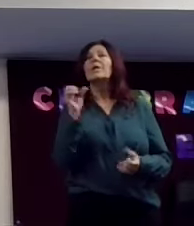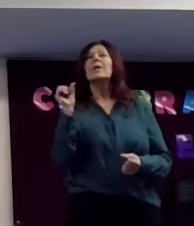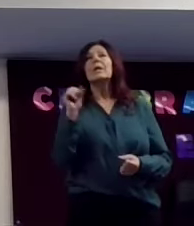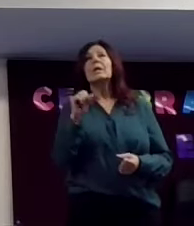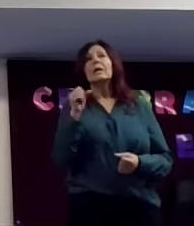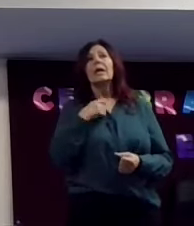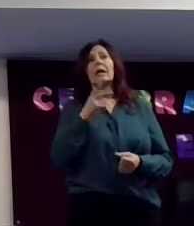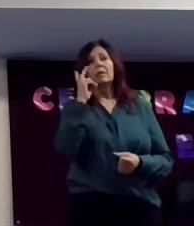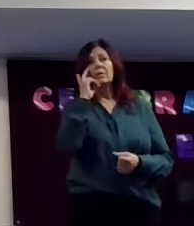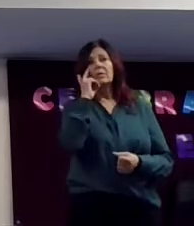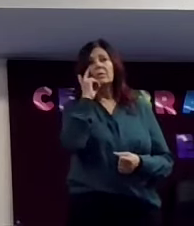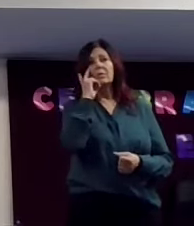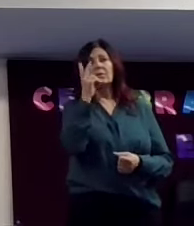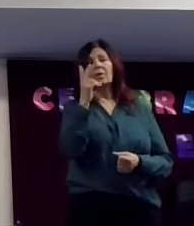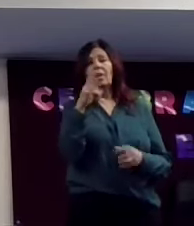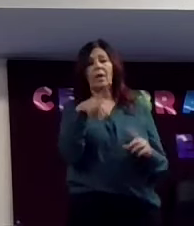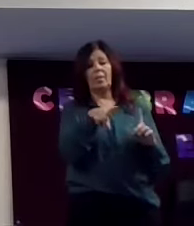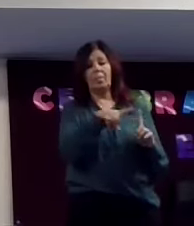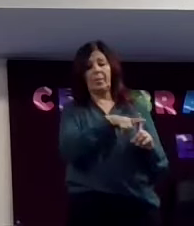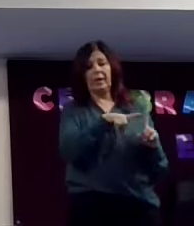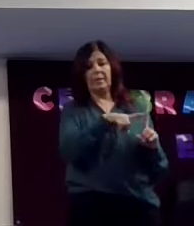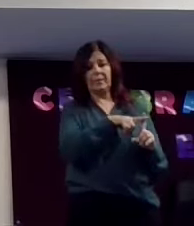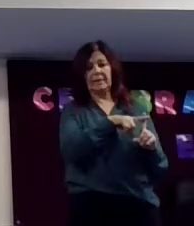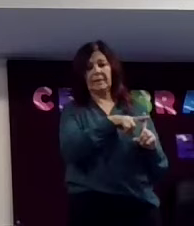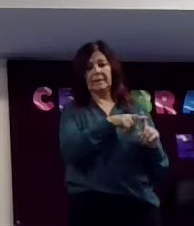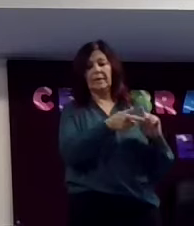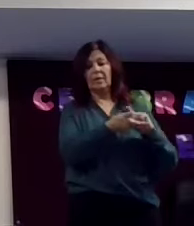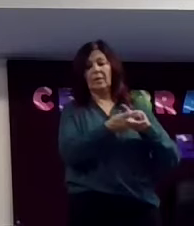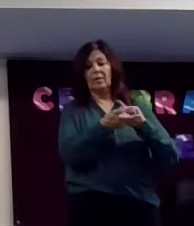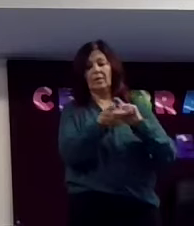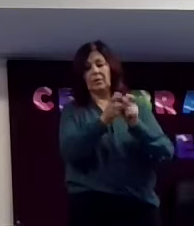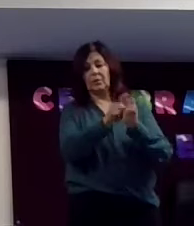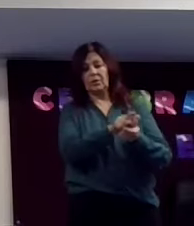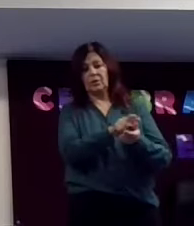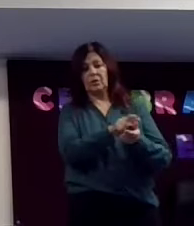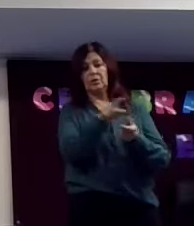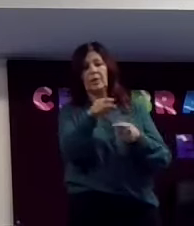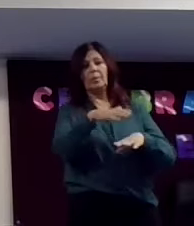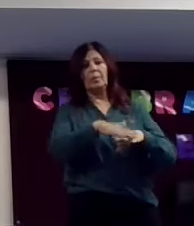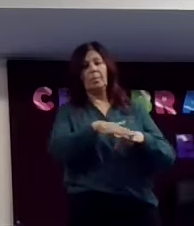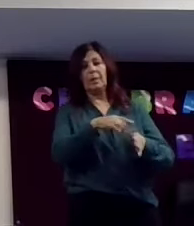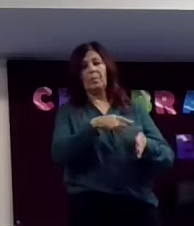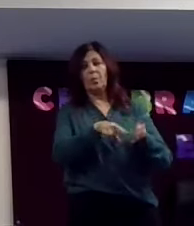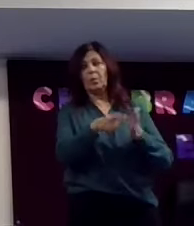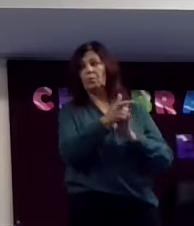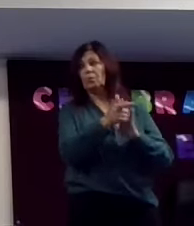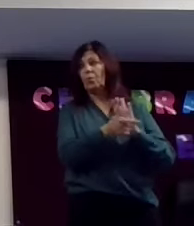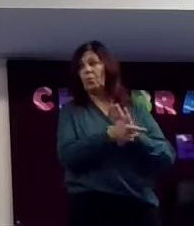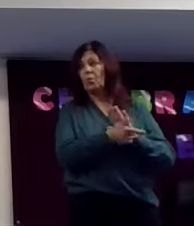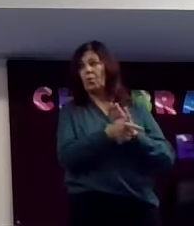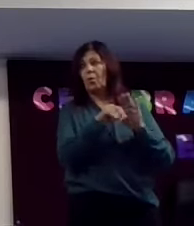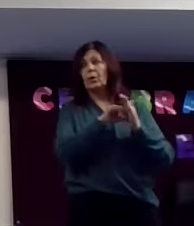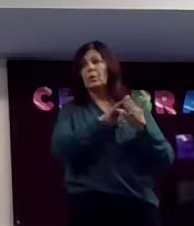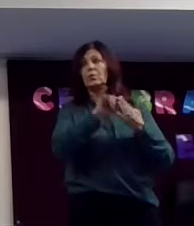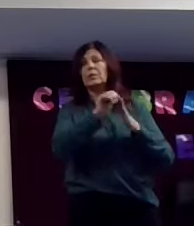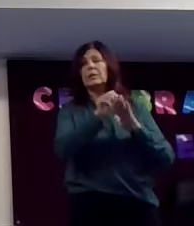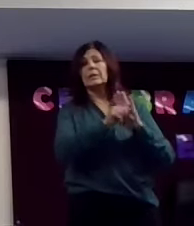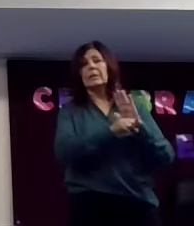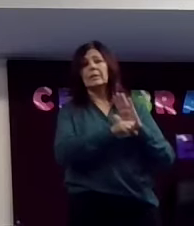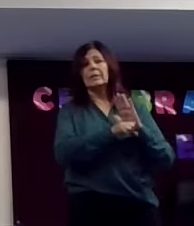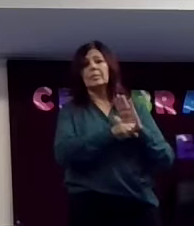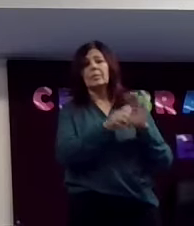saw the benefits of the changes to the minimum wage law in New York State